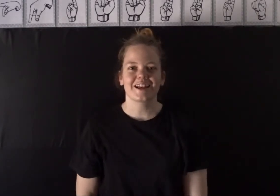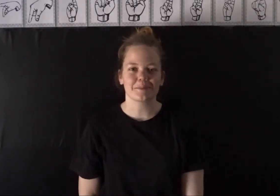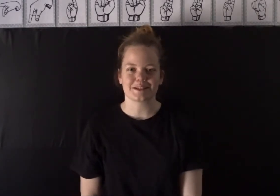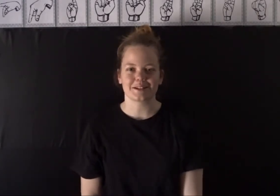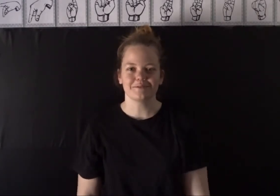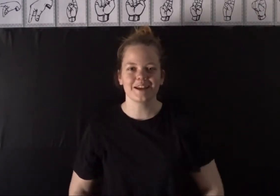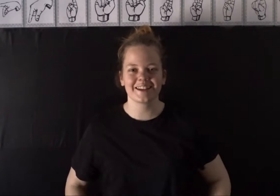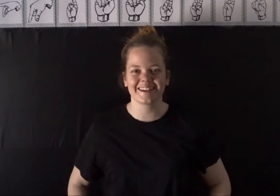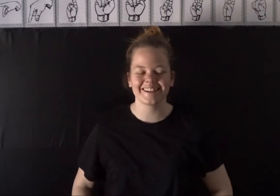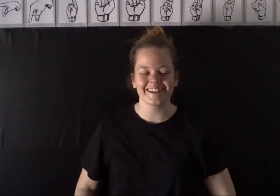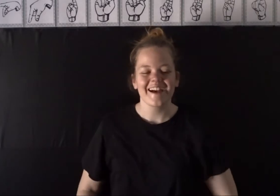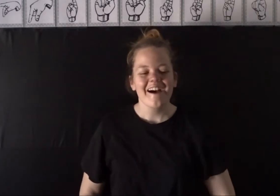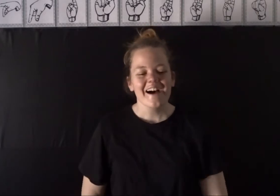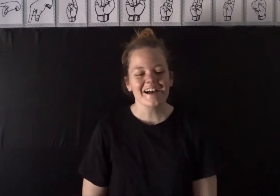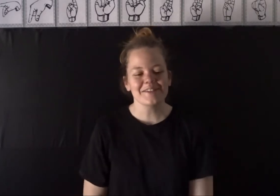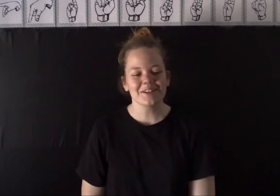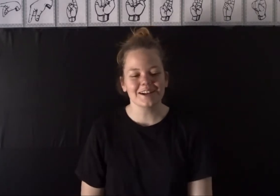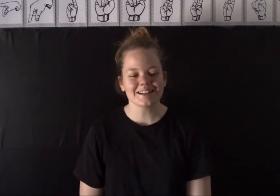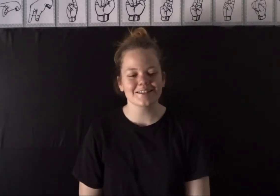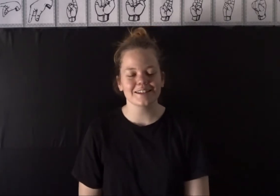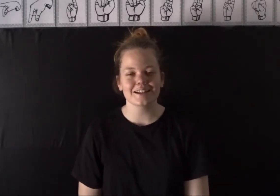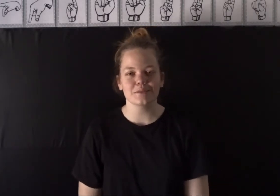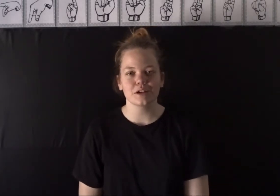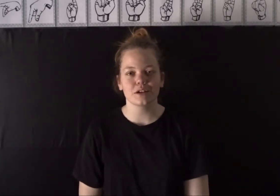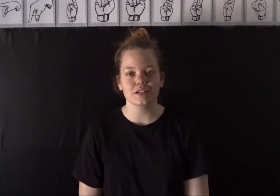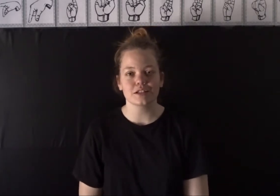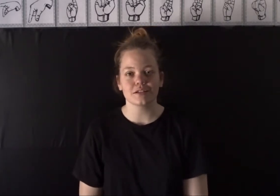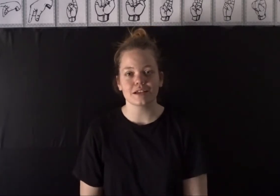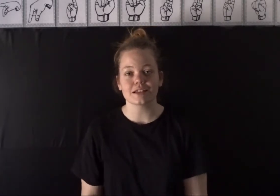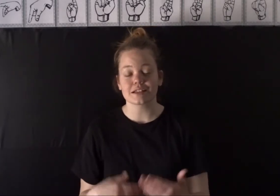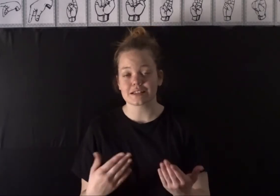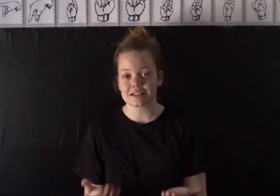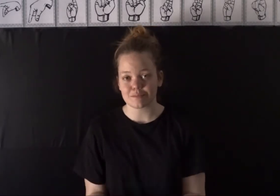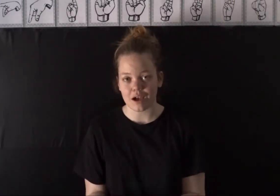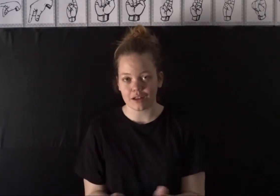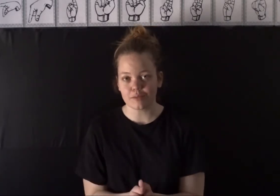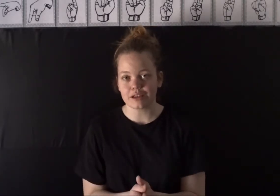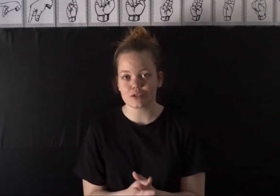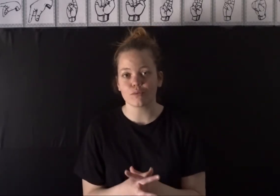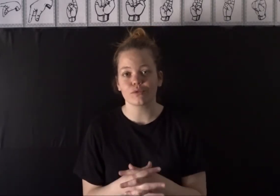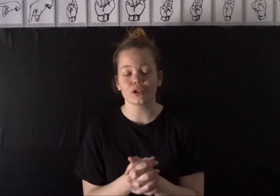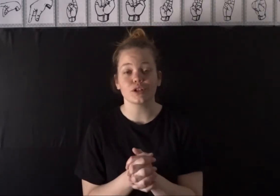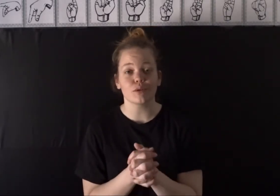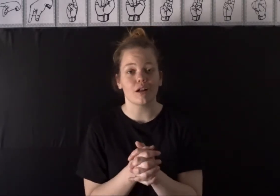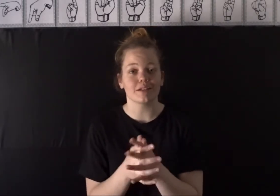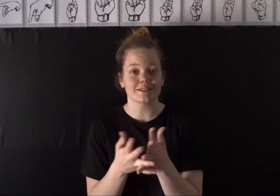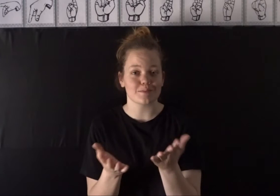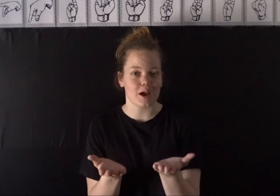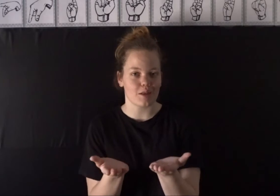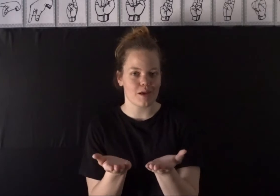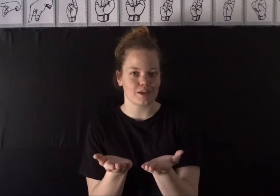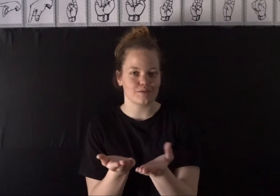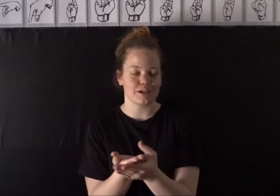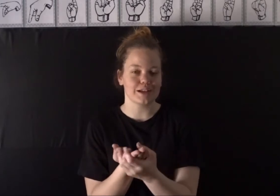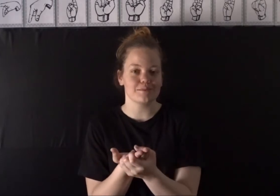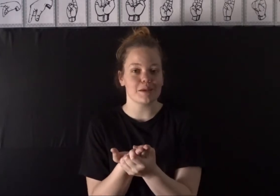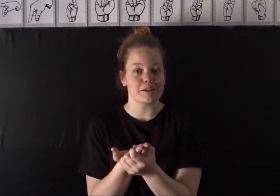helps, you know. Alright, so the next one we are going to do is smile, because hopefully you all smile while you're reading, and maybe you're